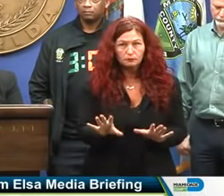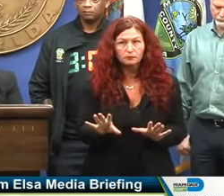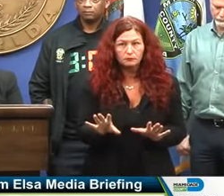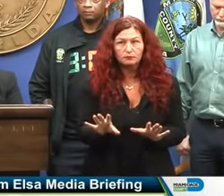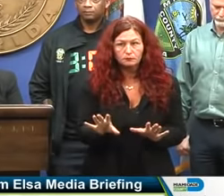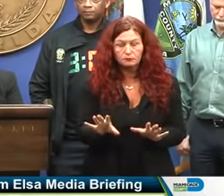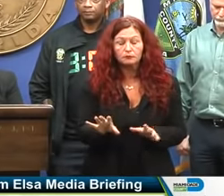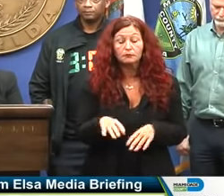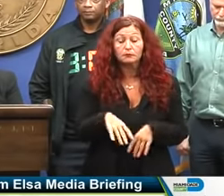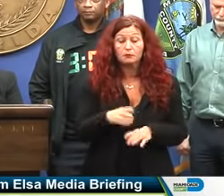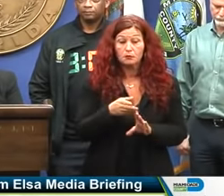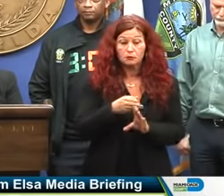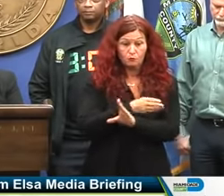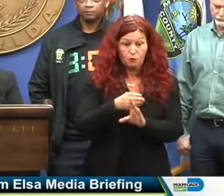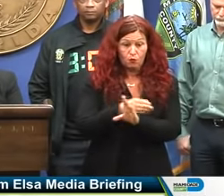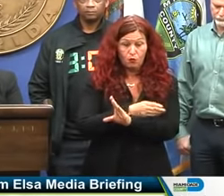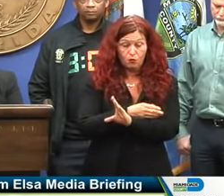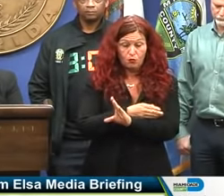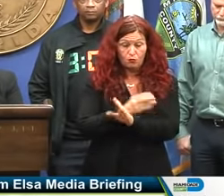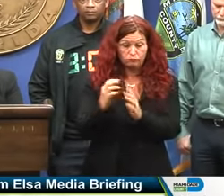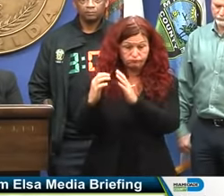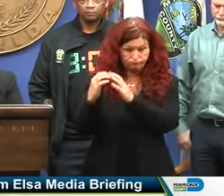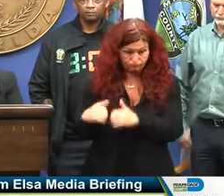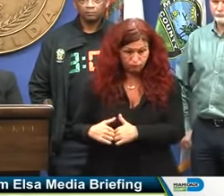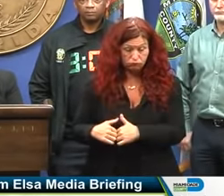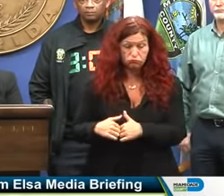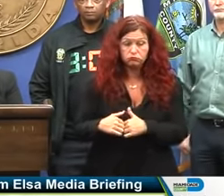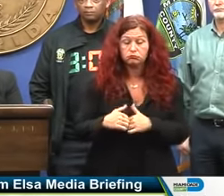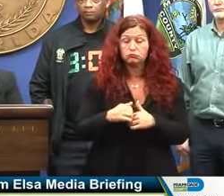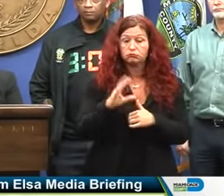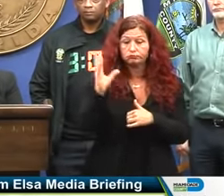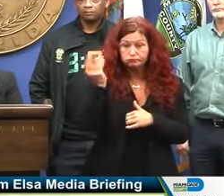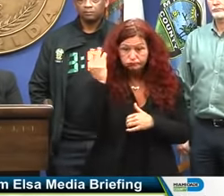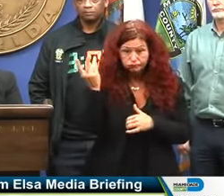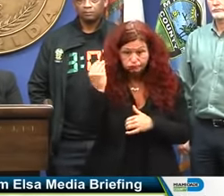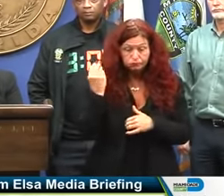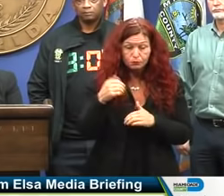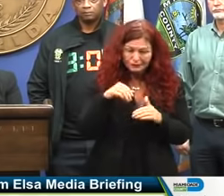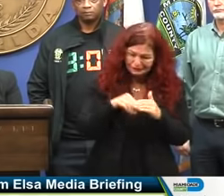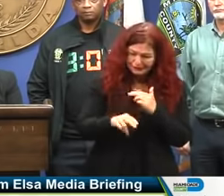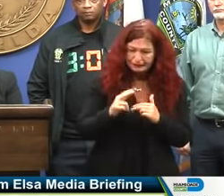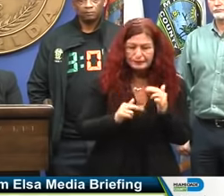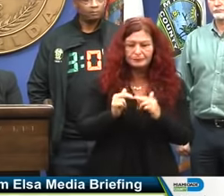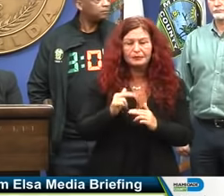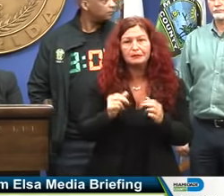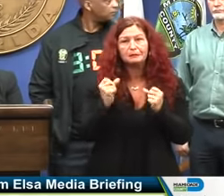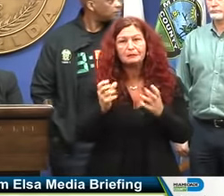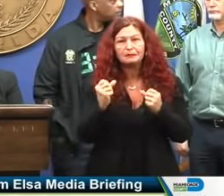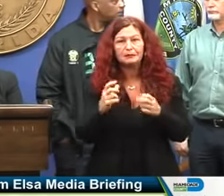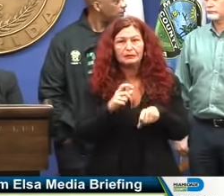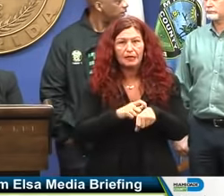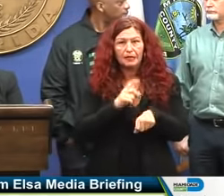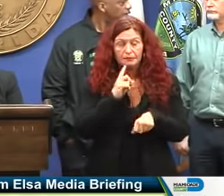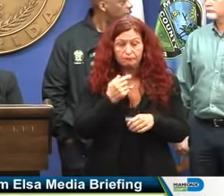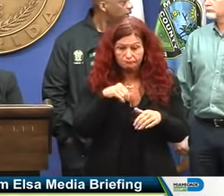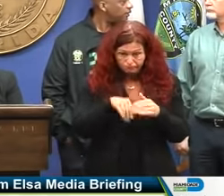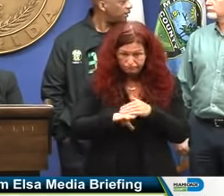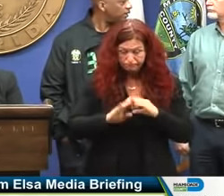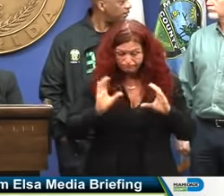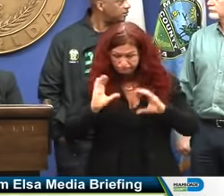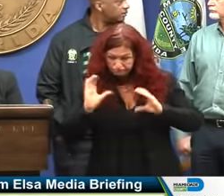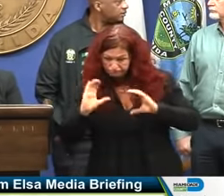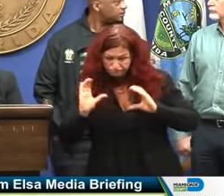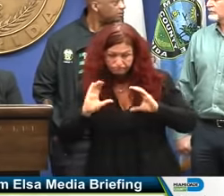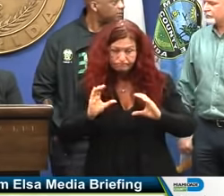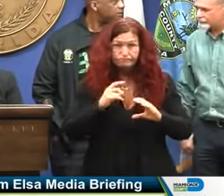Rescue Team conducted multiple full sweeps of the building in person, including searching